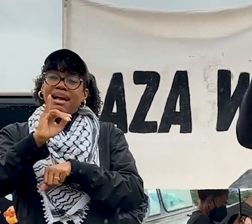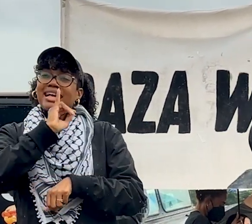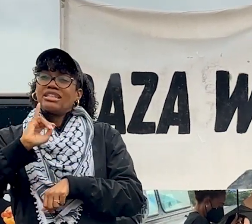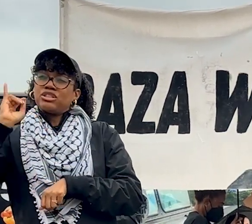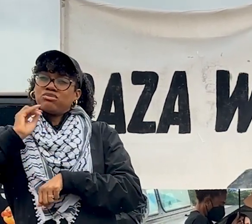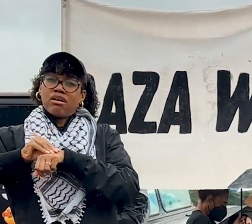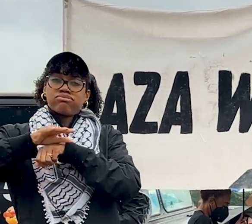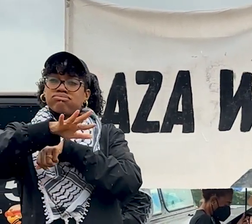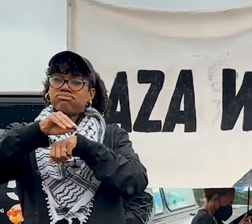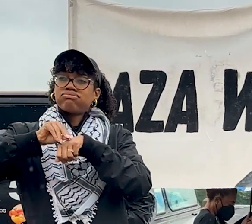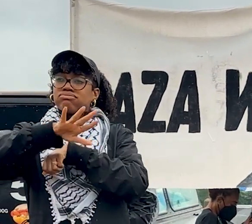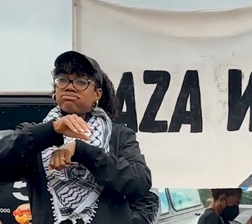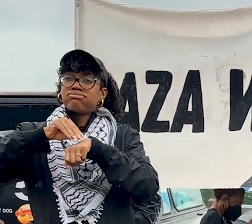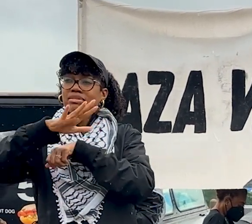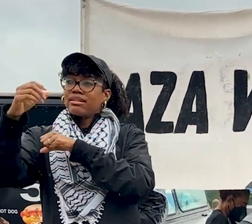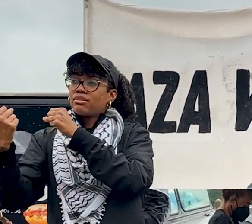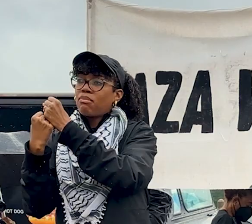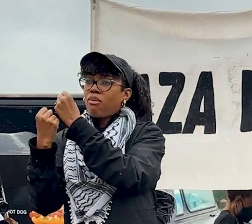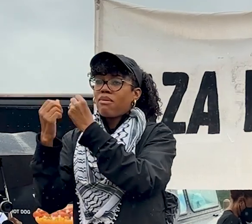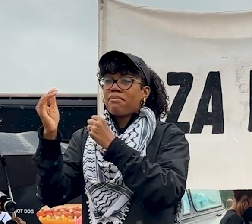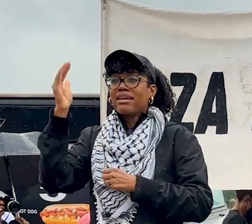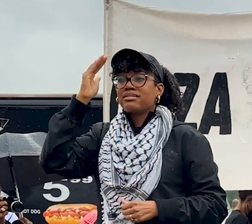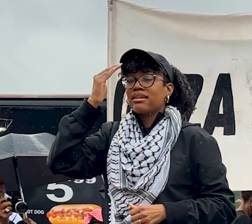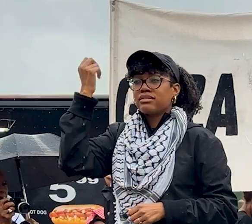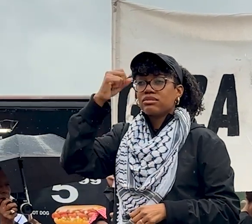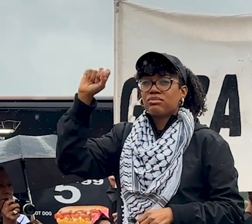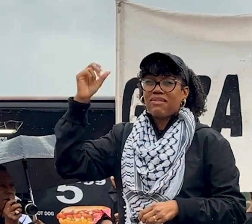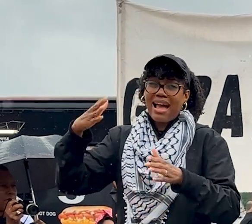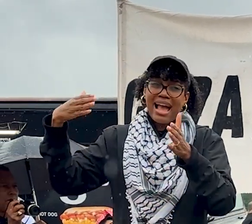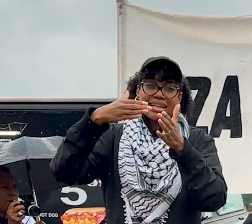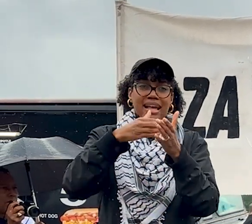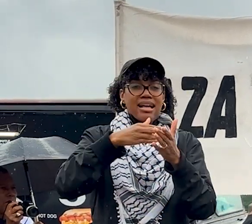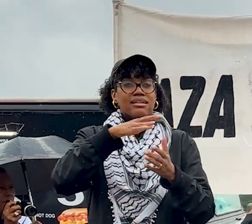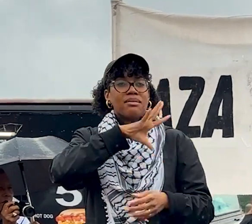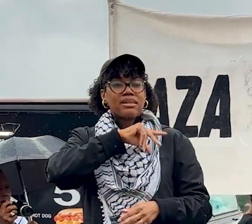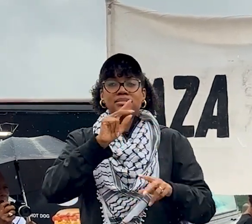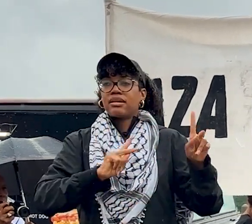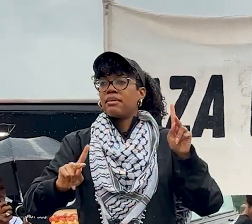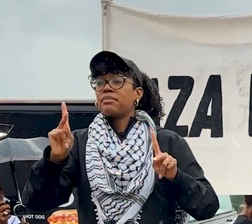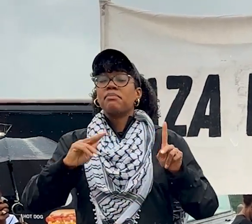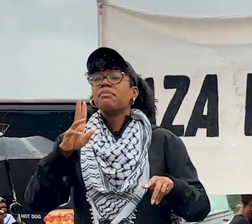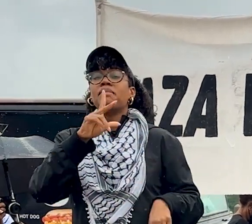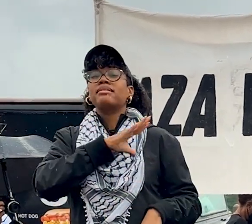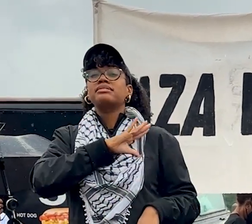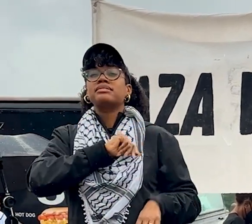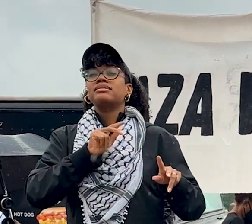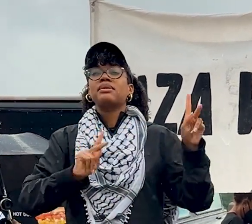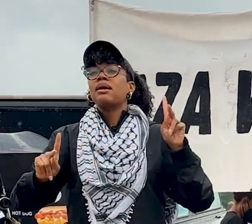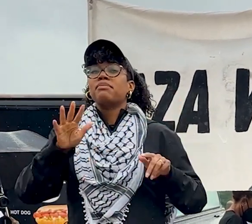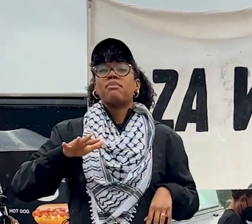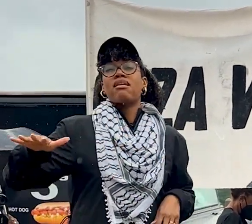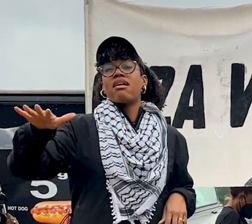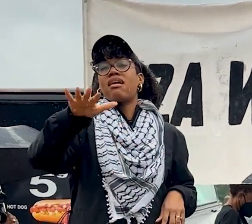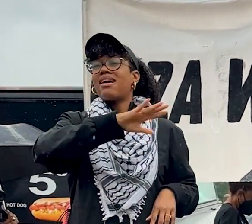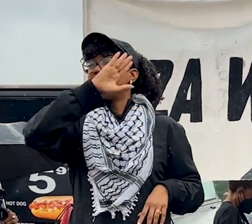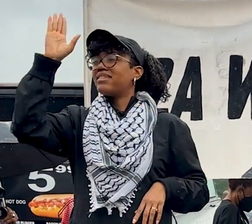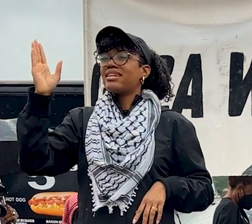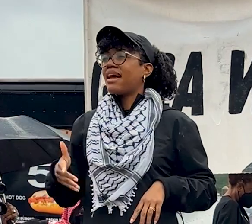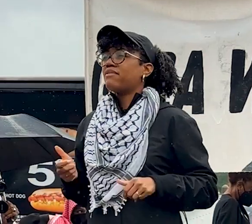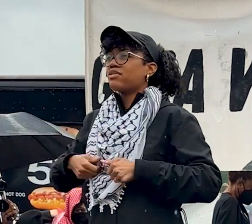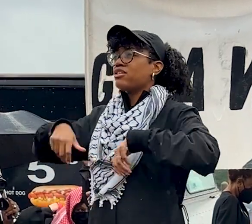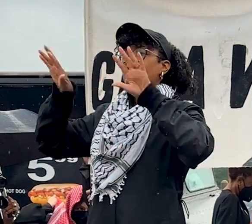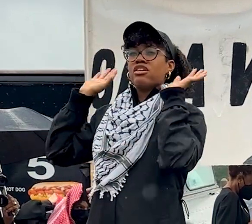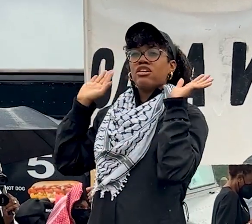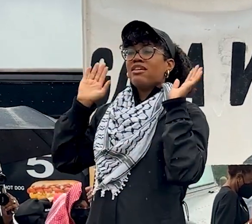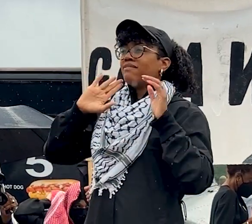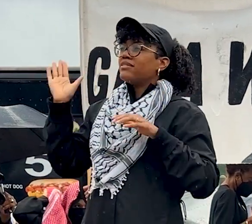and by the Zionist movement against the Palestinian people. But the Palestinian people have never been vanished.